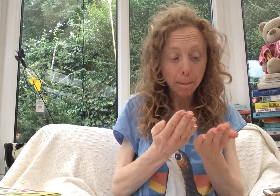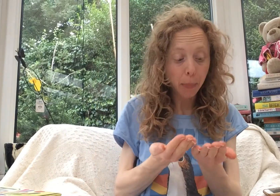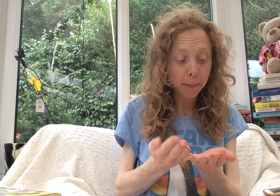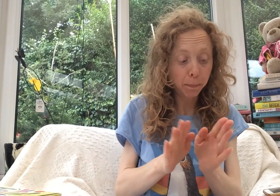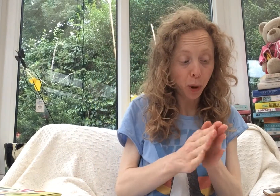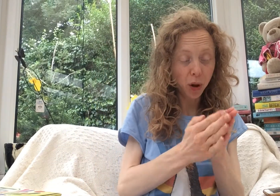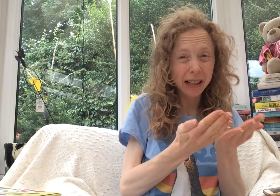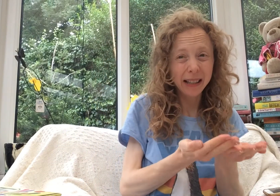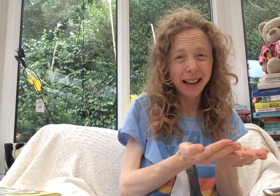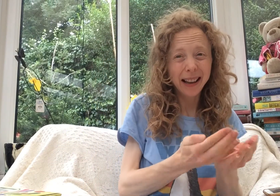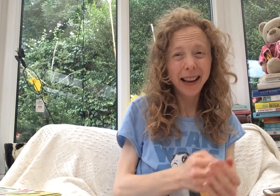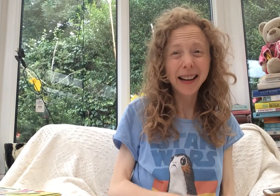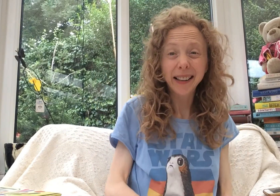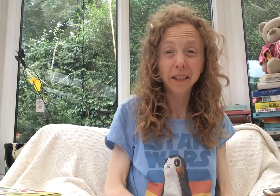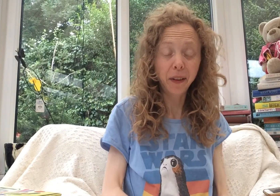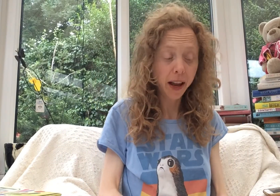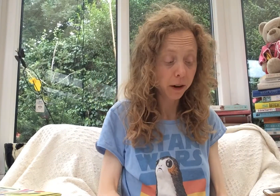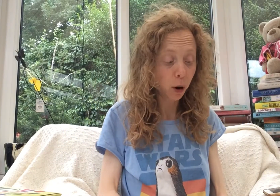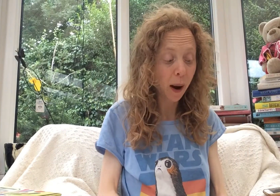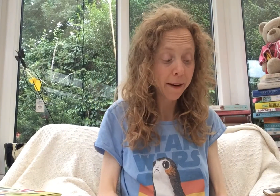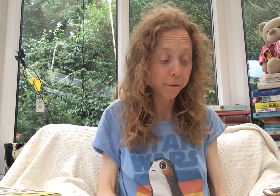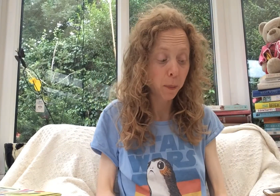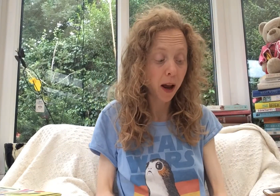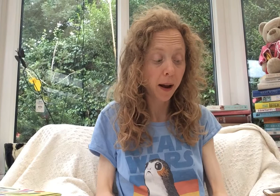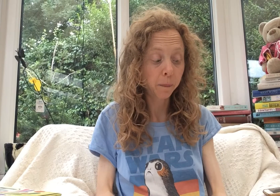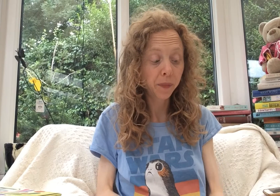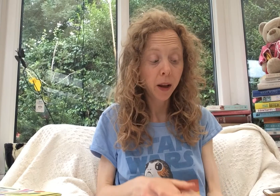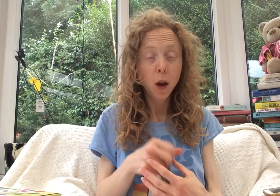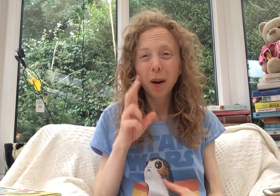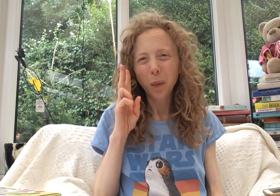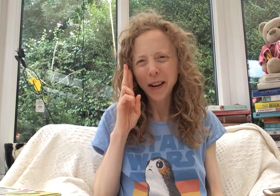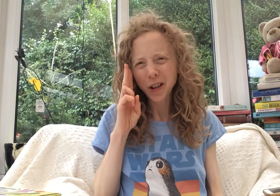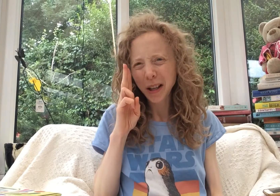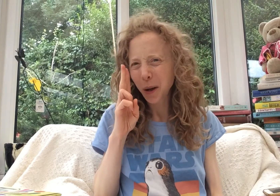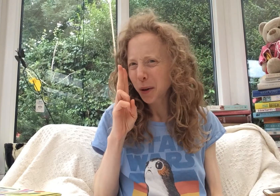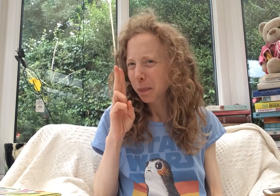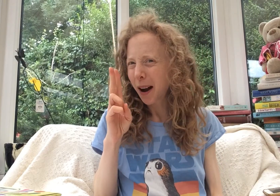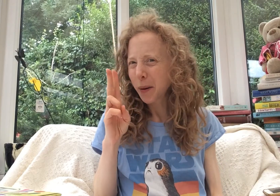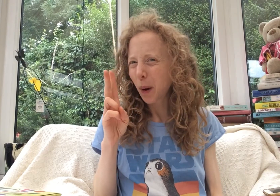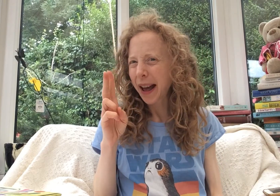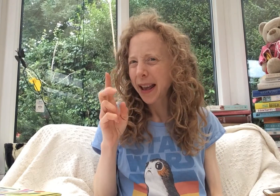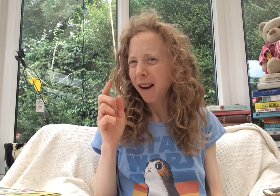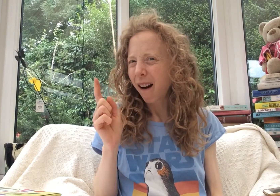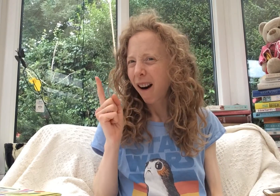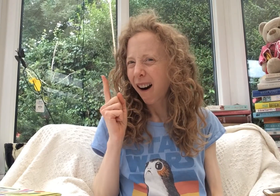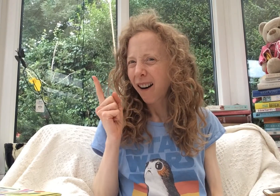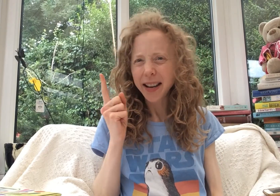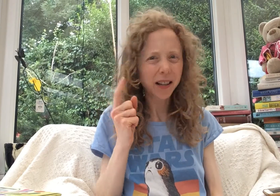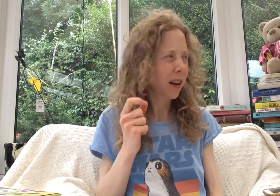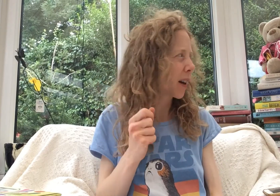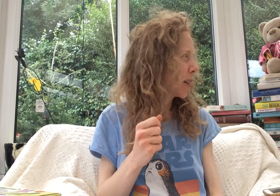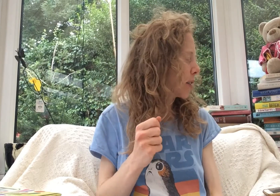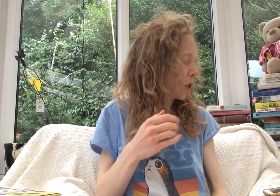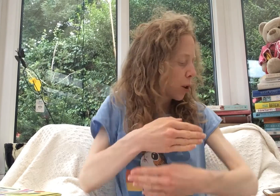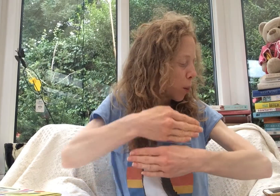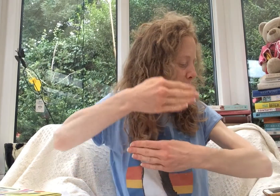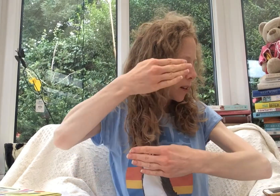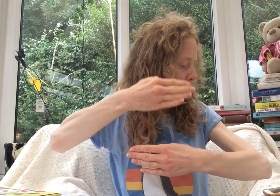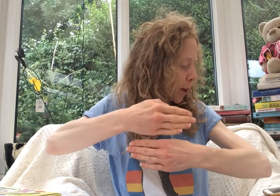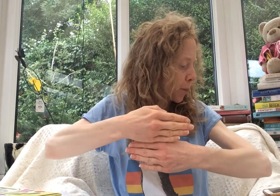my books a little further away from her. When she looked my way, I turned to the window